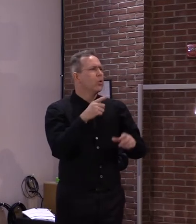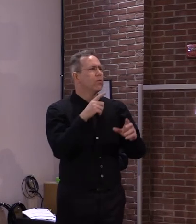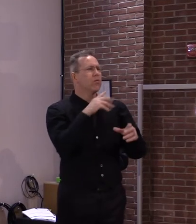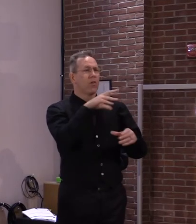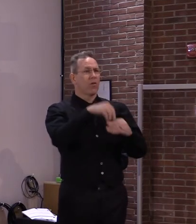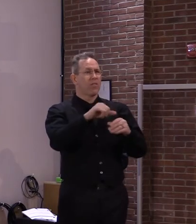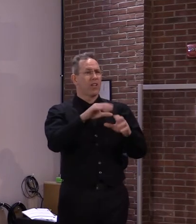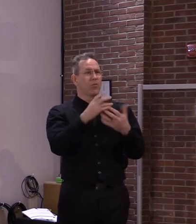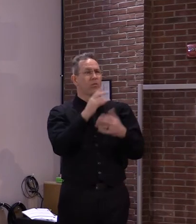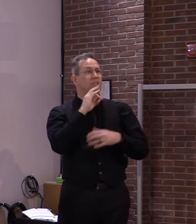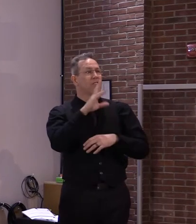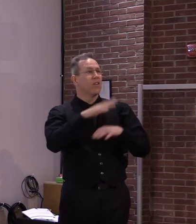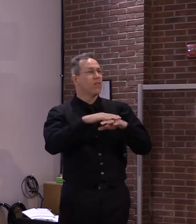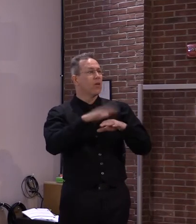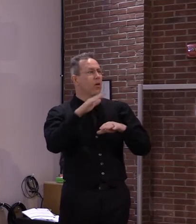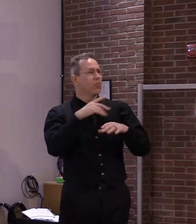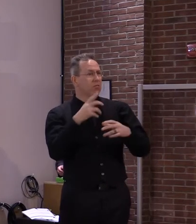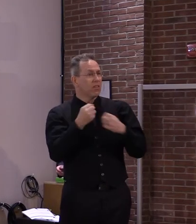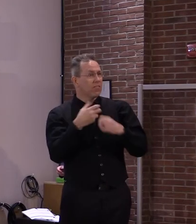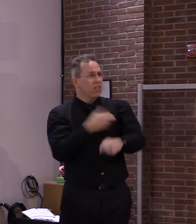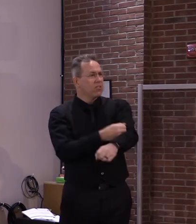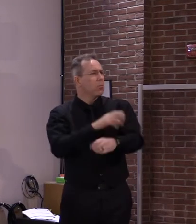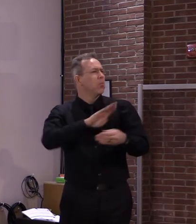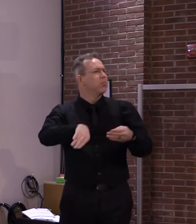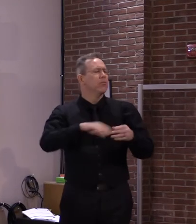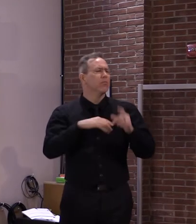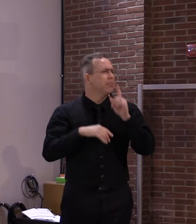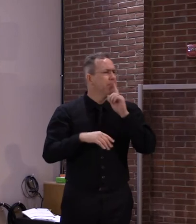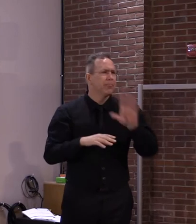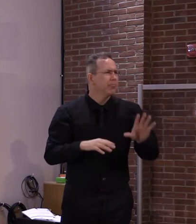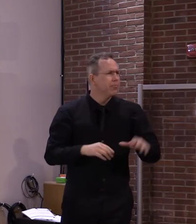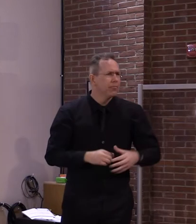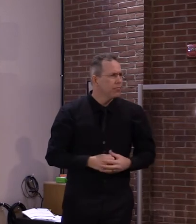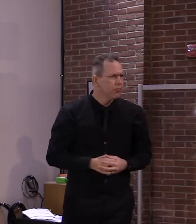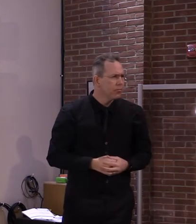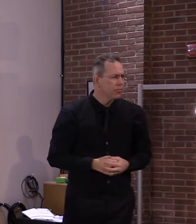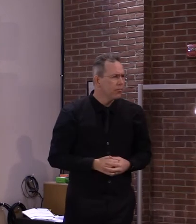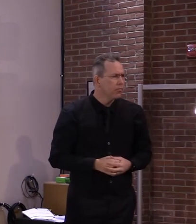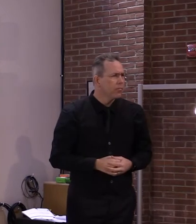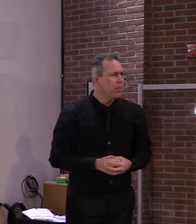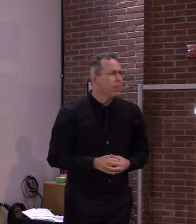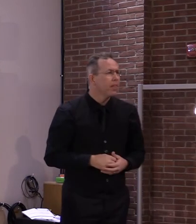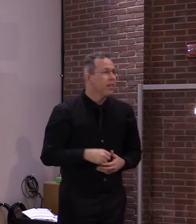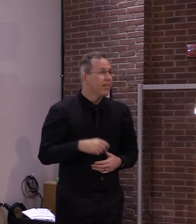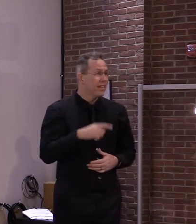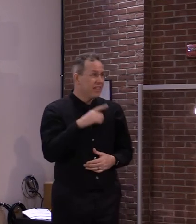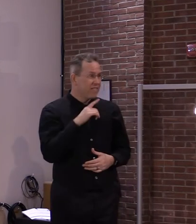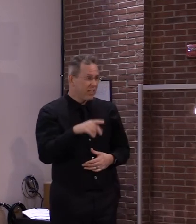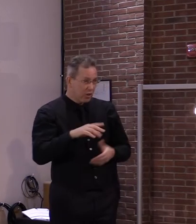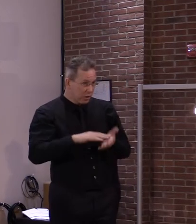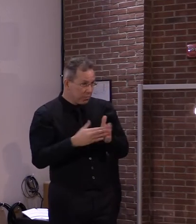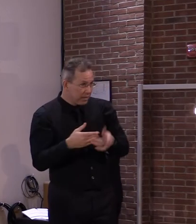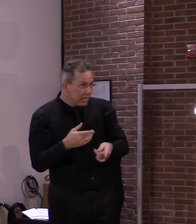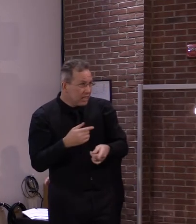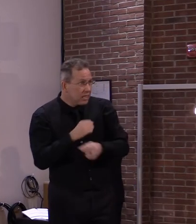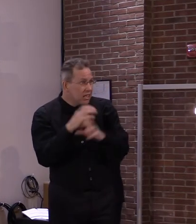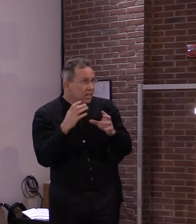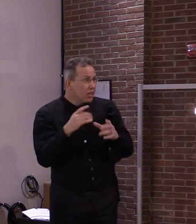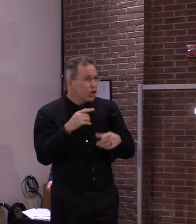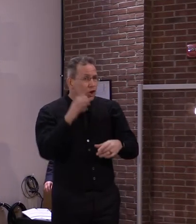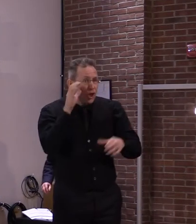vaccinated so uh if that was sort of the theme behind your question from what you'd heard we